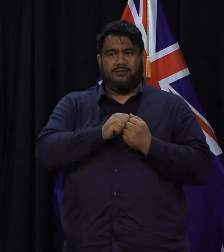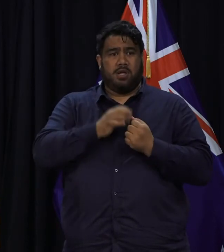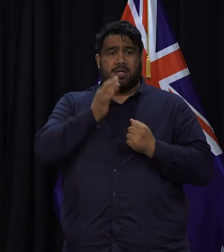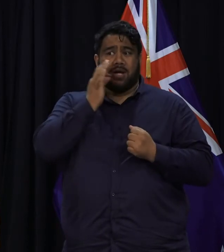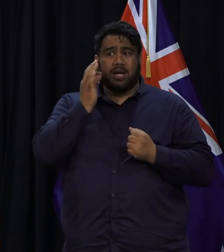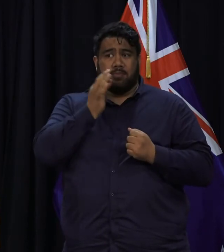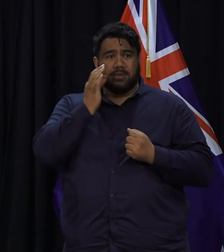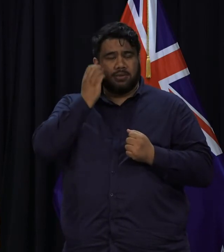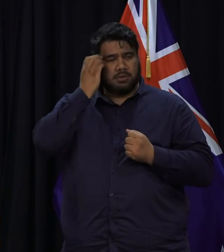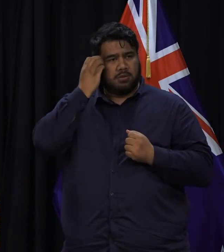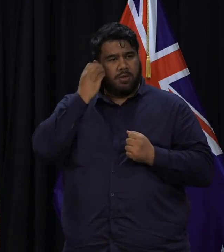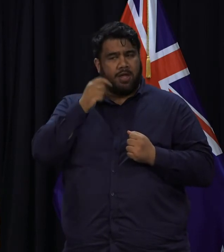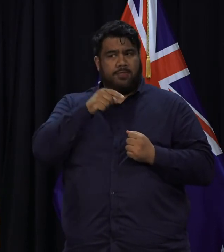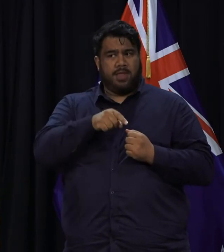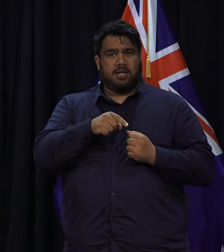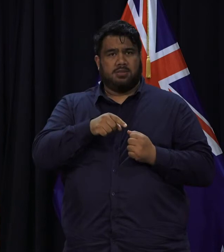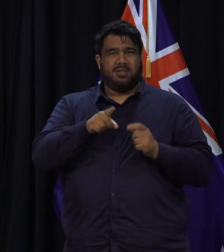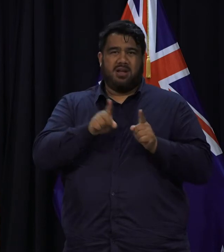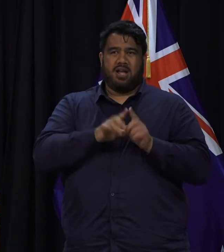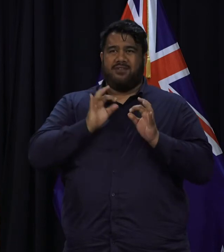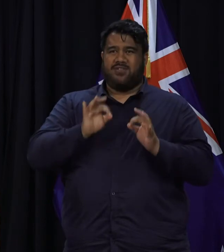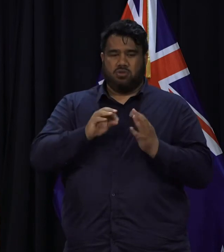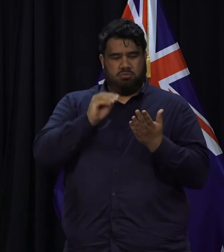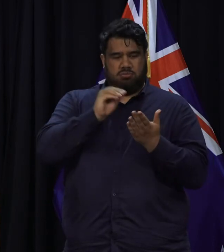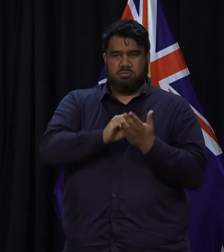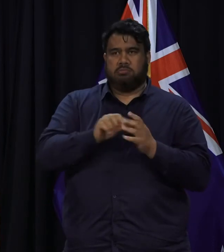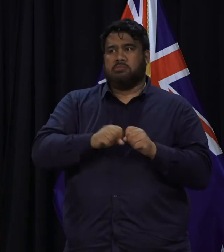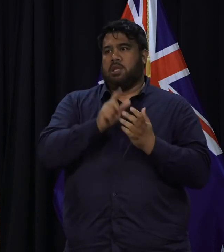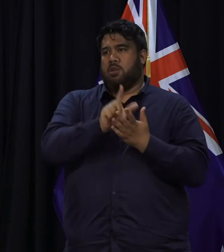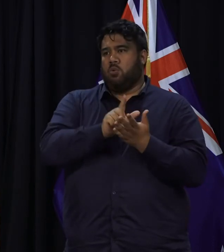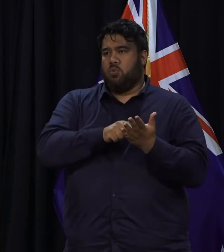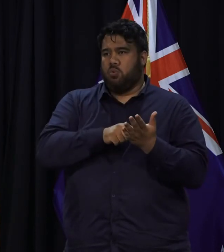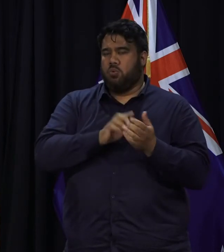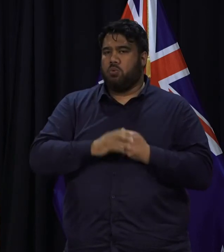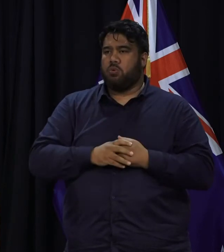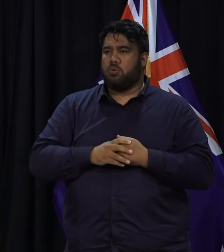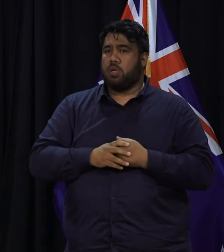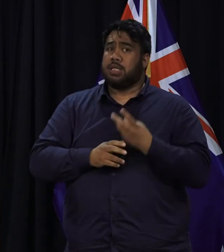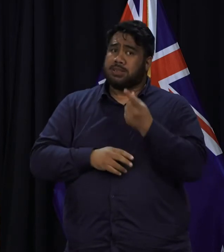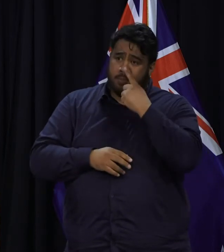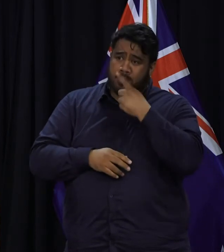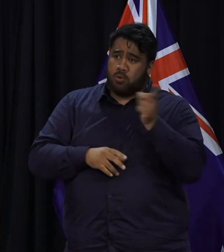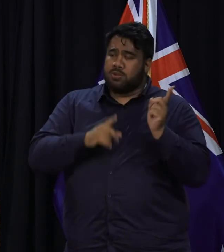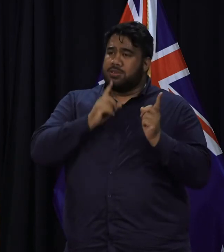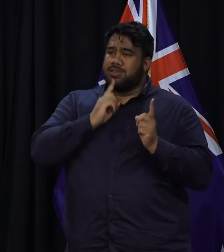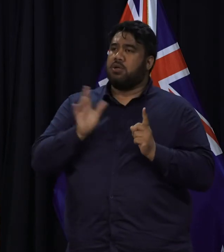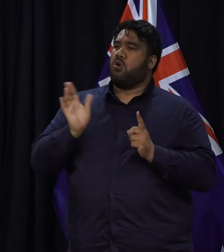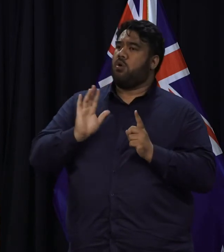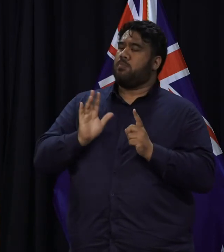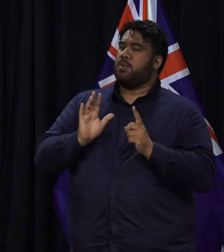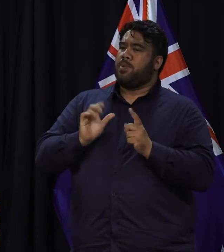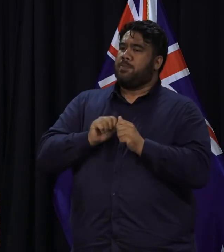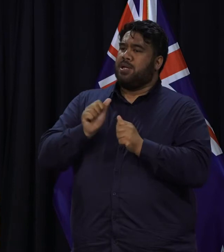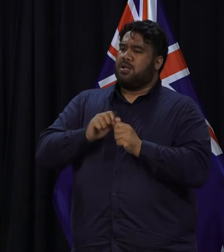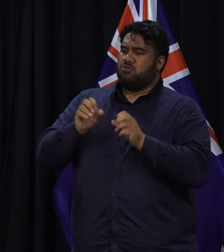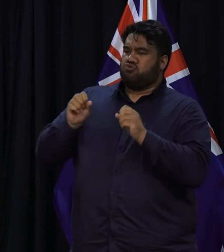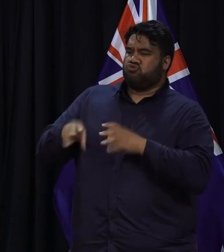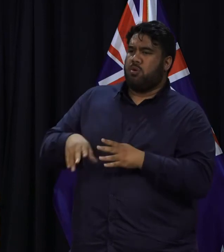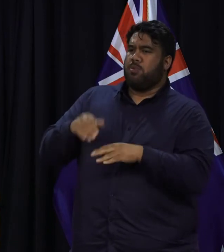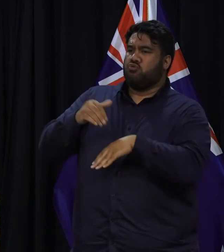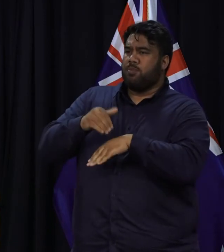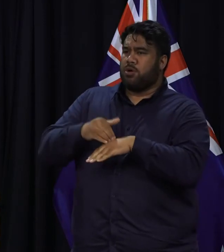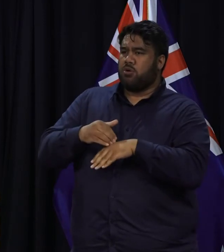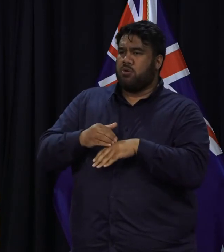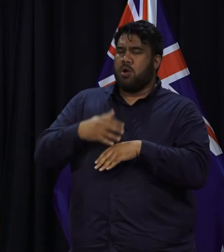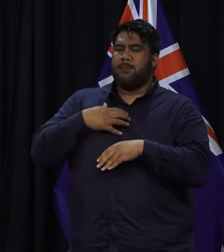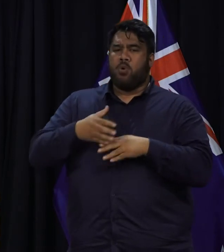cannabis as an offence, even then the suggestion has been from many that actually should we take more of a health-based approach there. Now, we